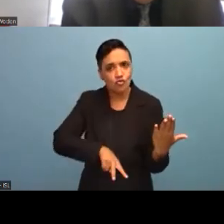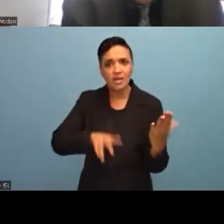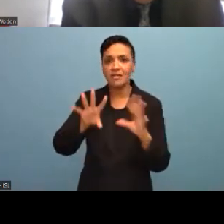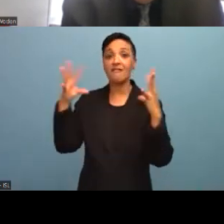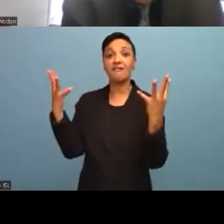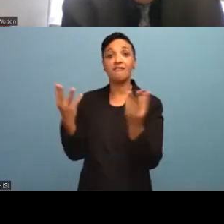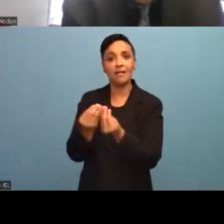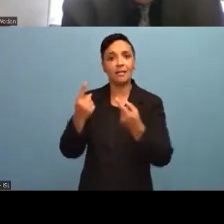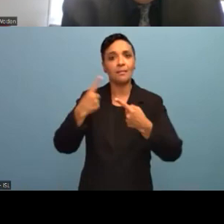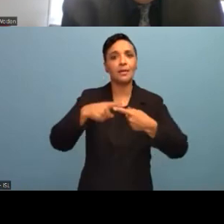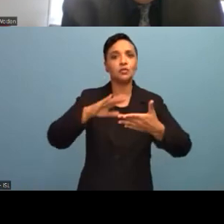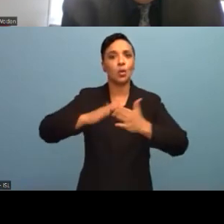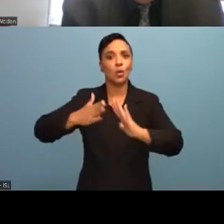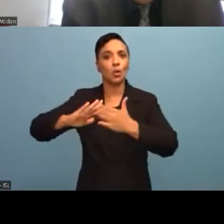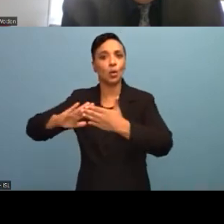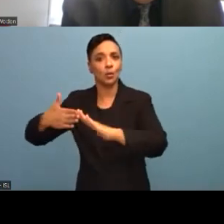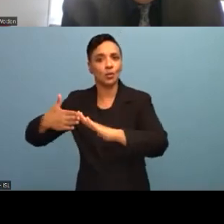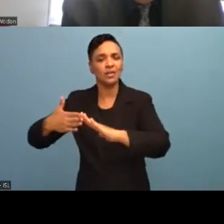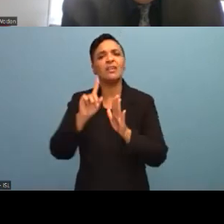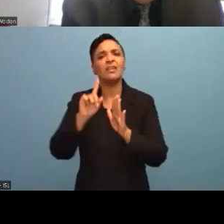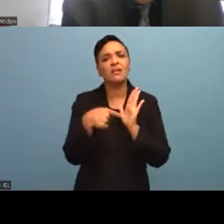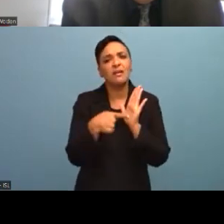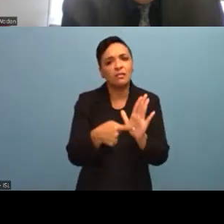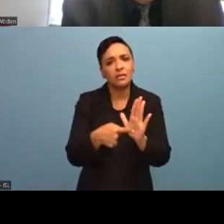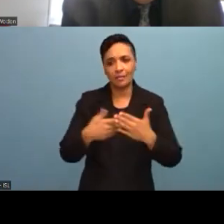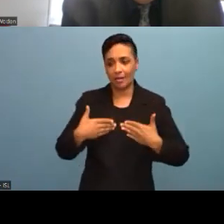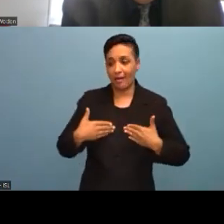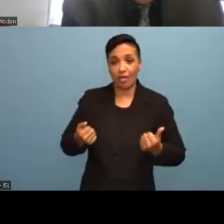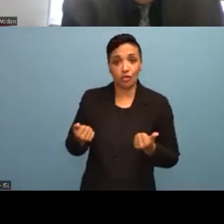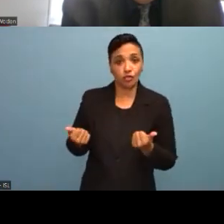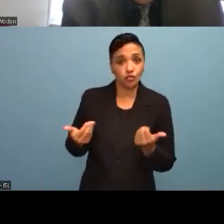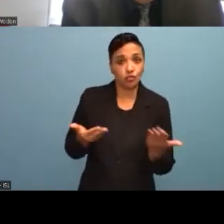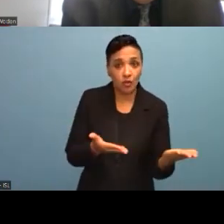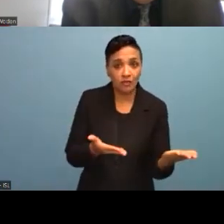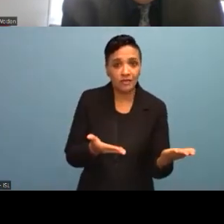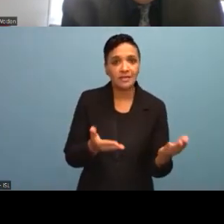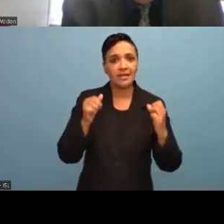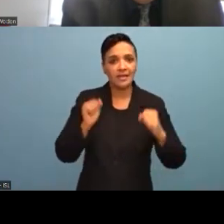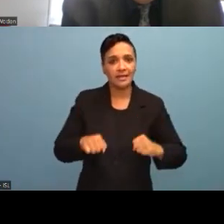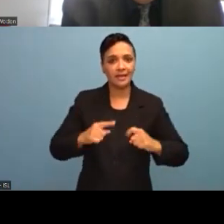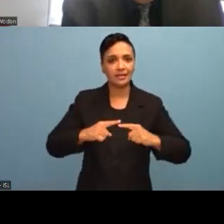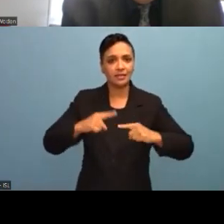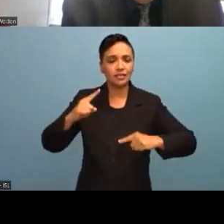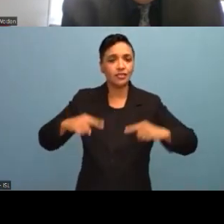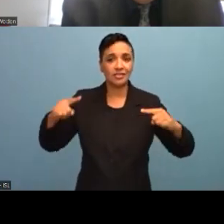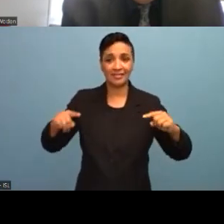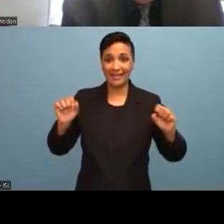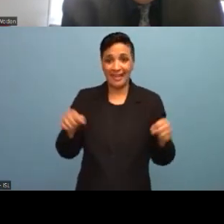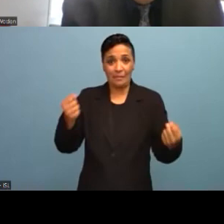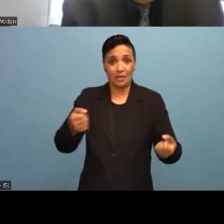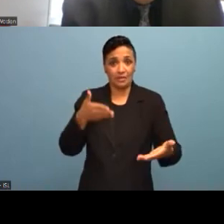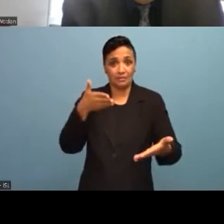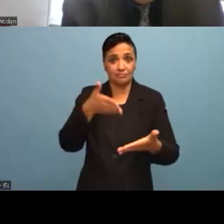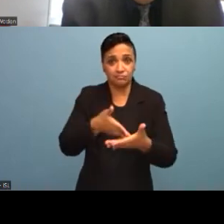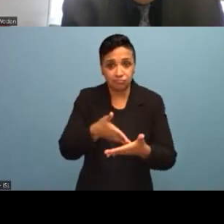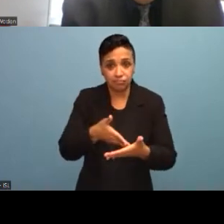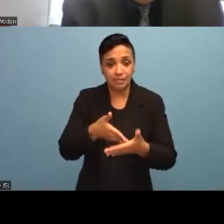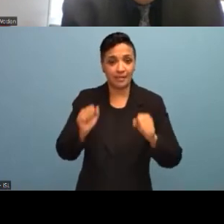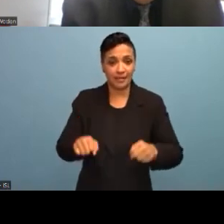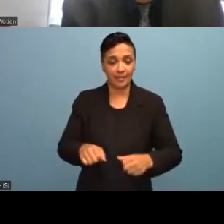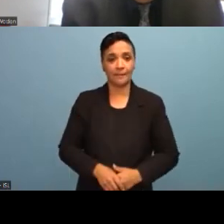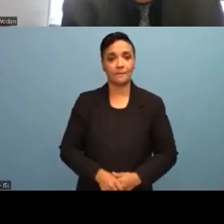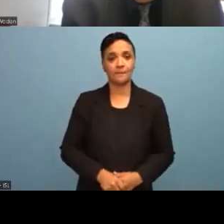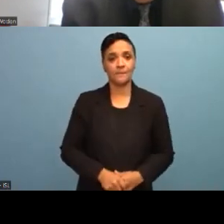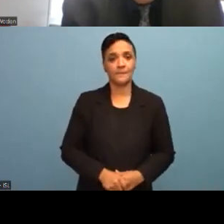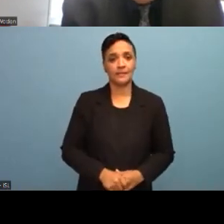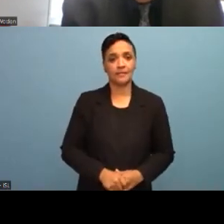community, which, for example, with health services, enables us to reach populations that otherwise may not be reached by the traditional health sector.